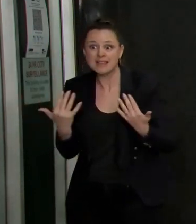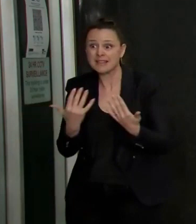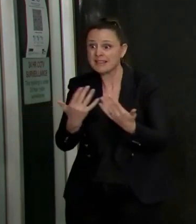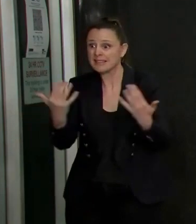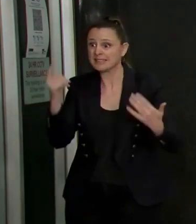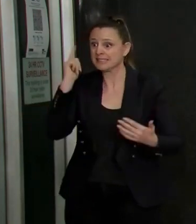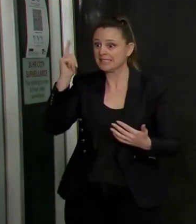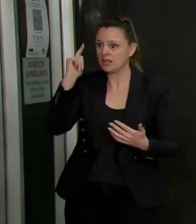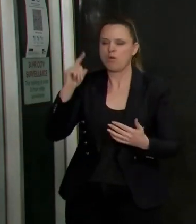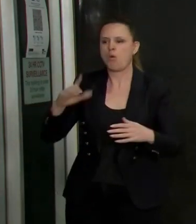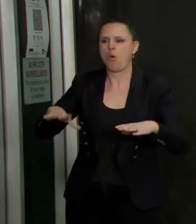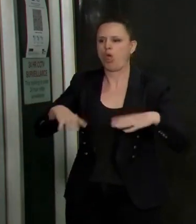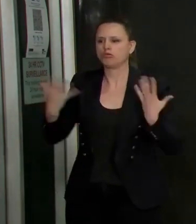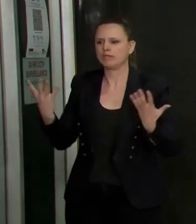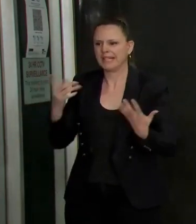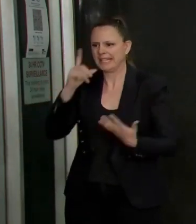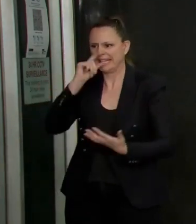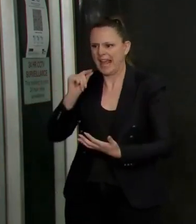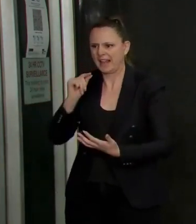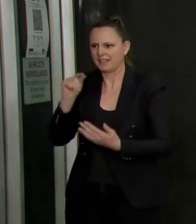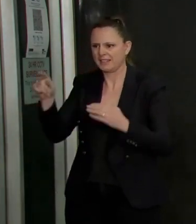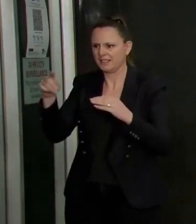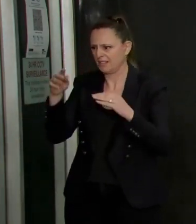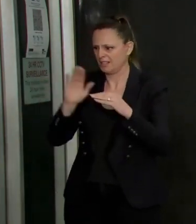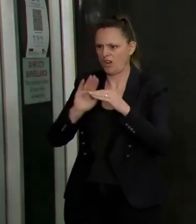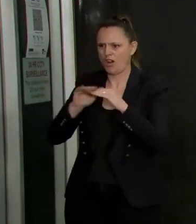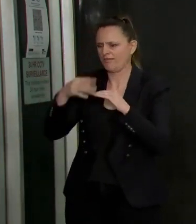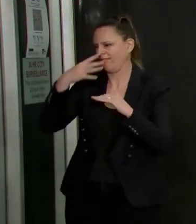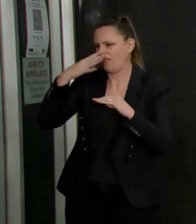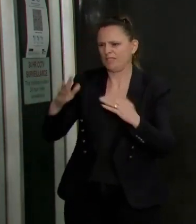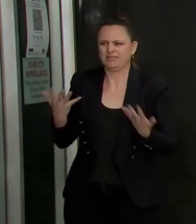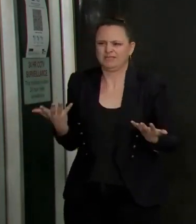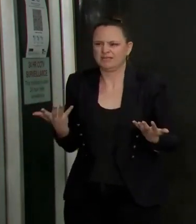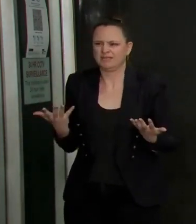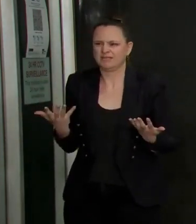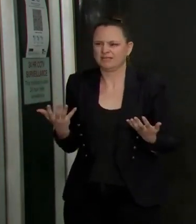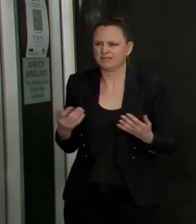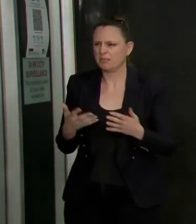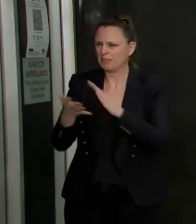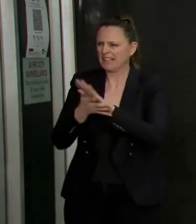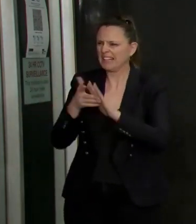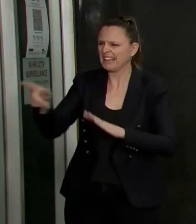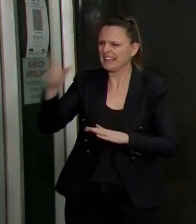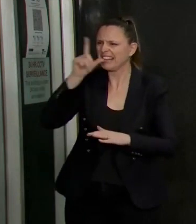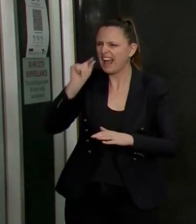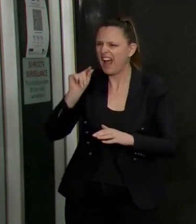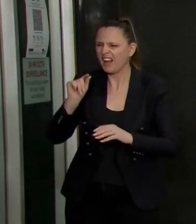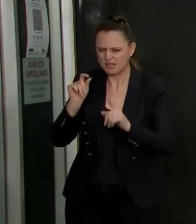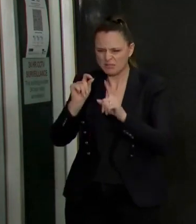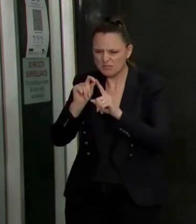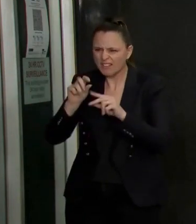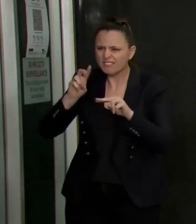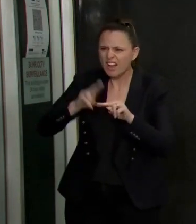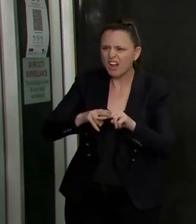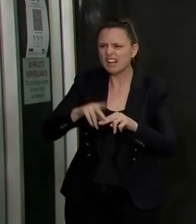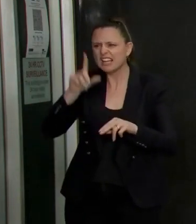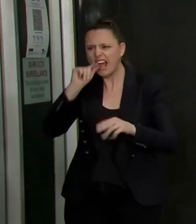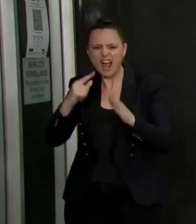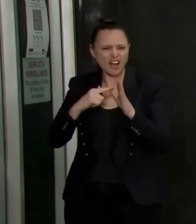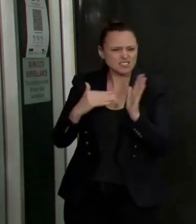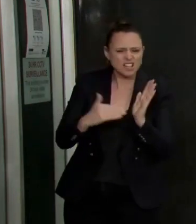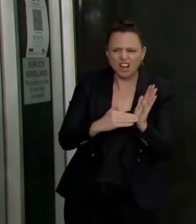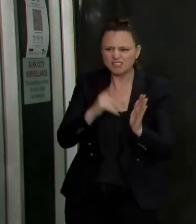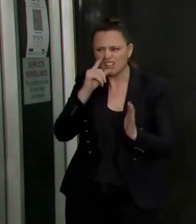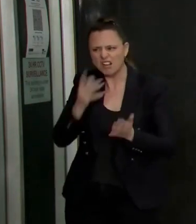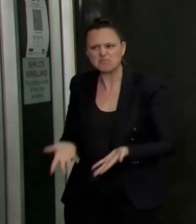on 199, just shy of his third double lockdown of the season. We return to play now with vice-captain Sluggo